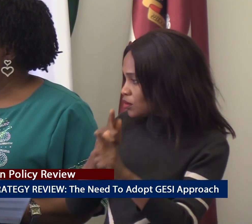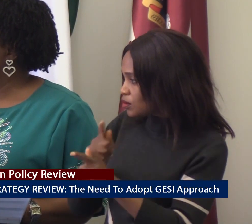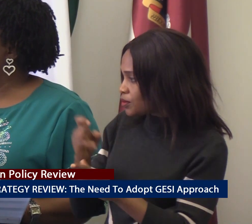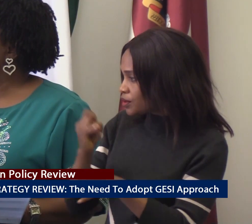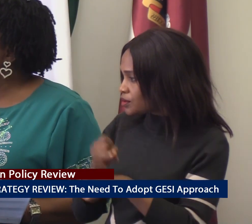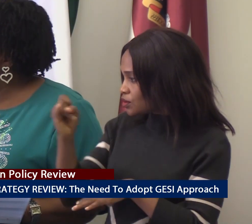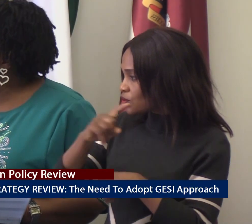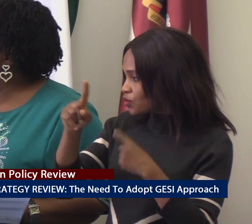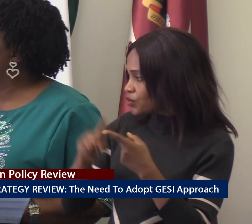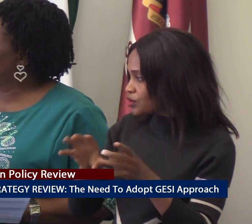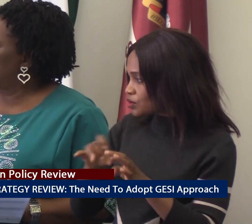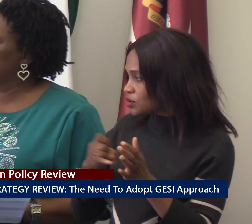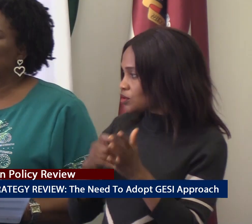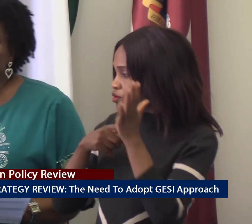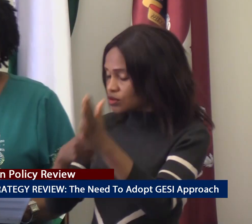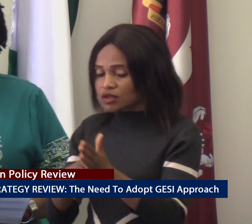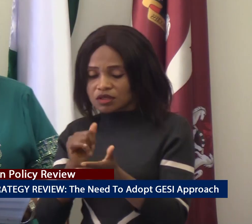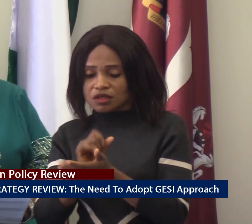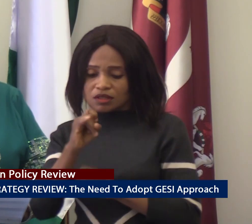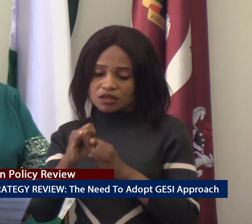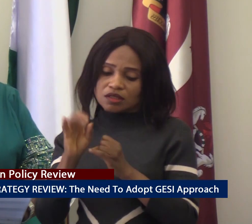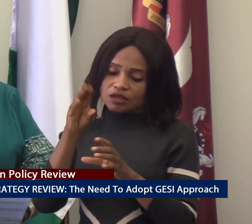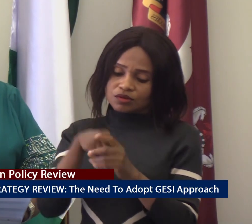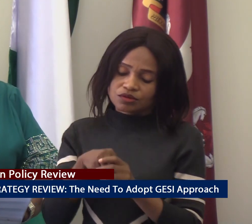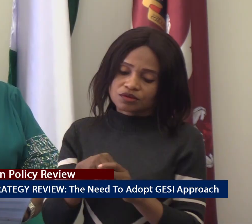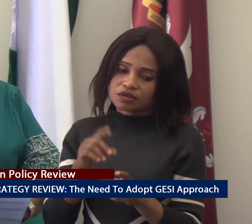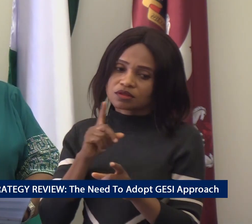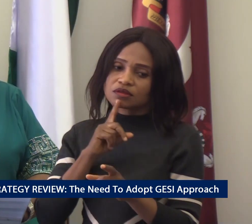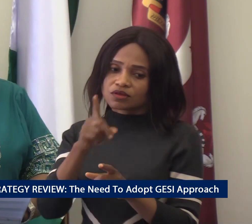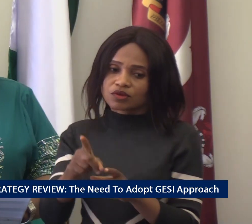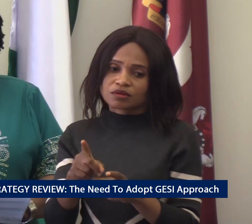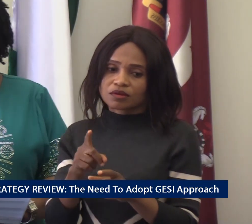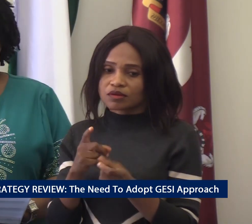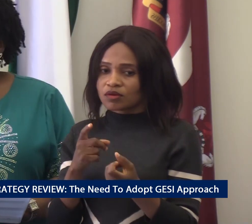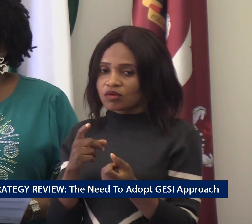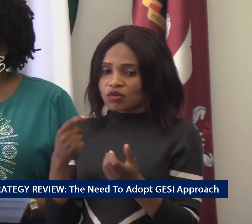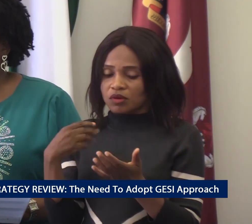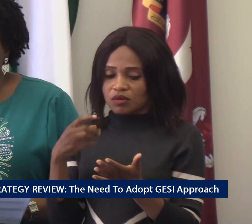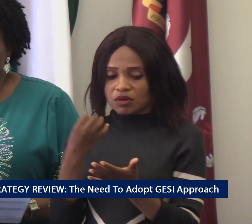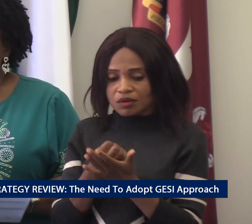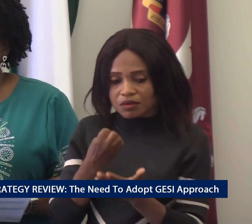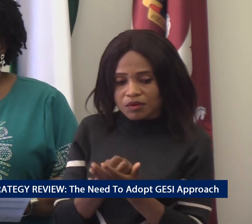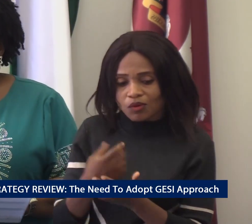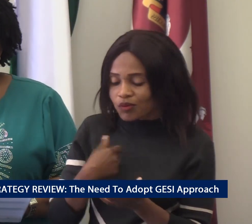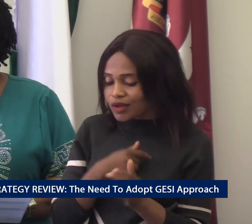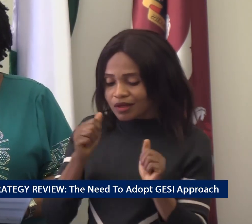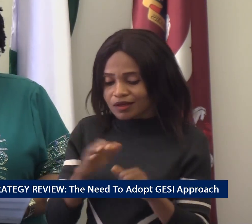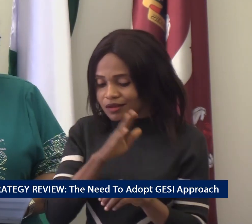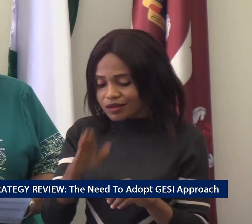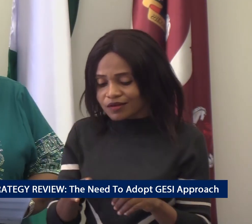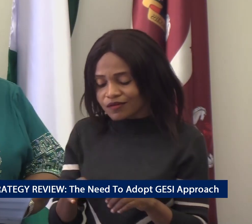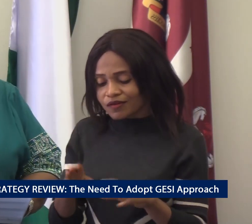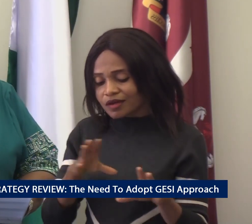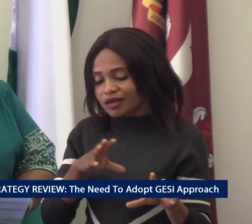show to us that inclusion is actually smart economics. Inclusion is smart economics. We can never get out of the